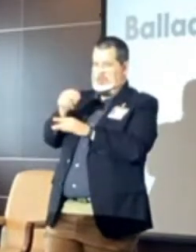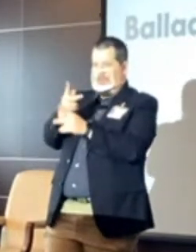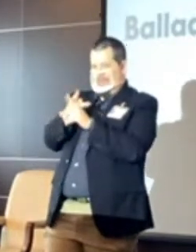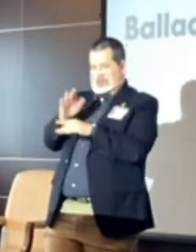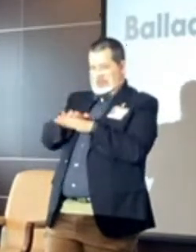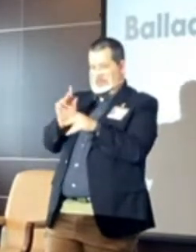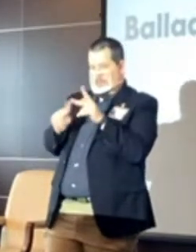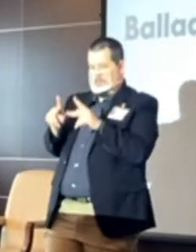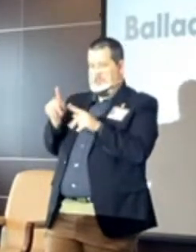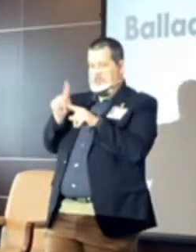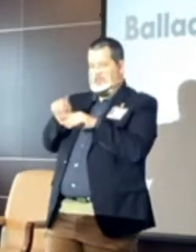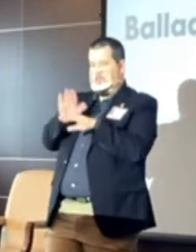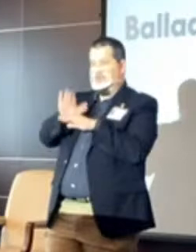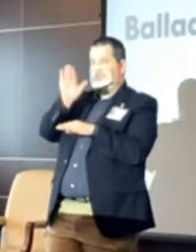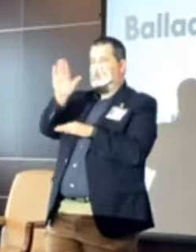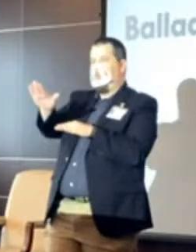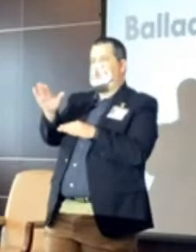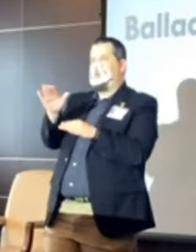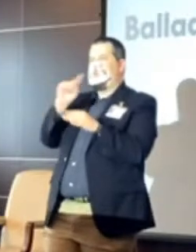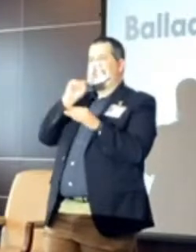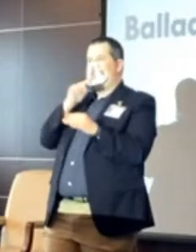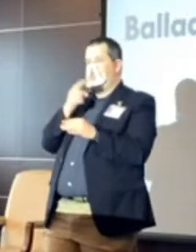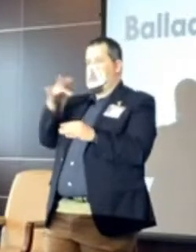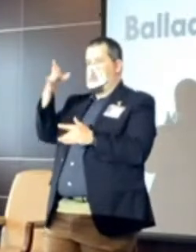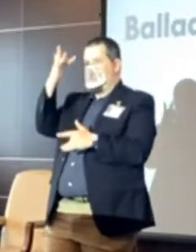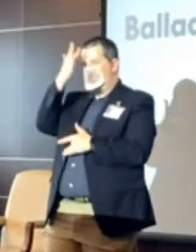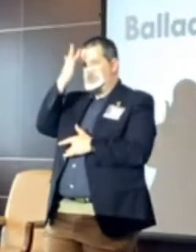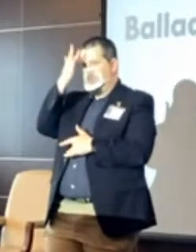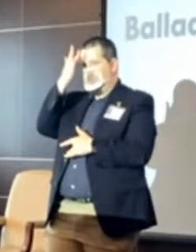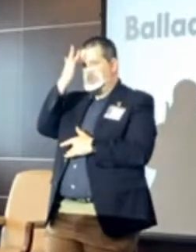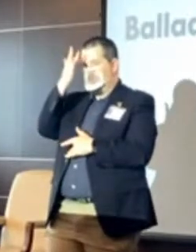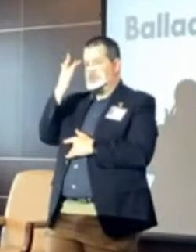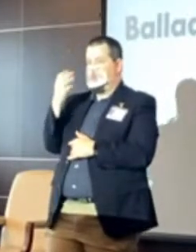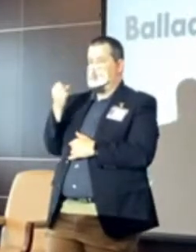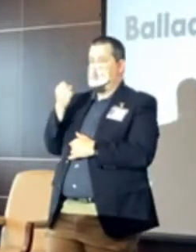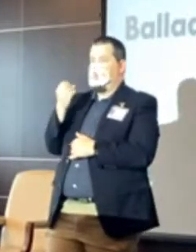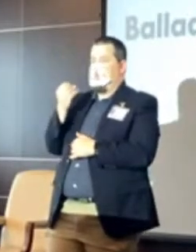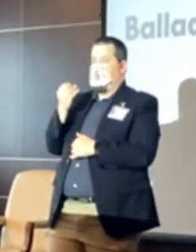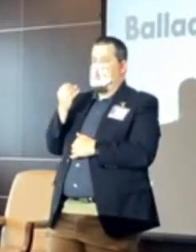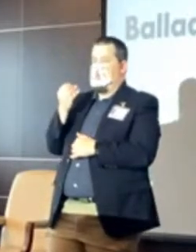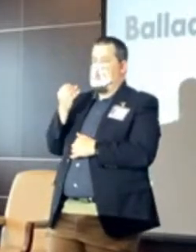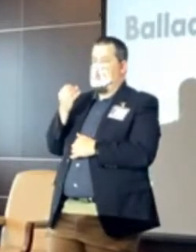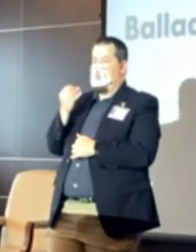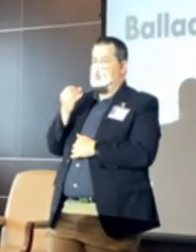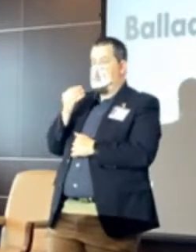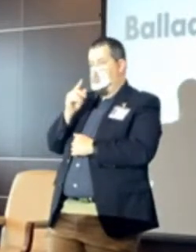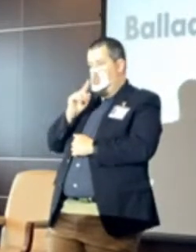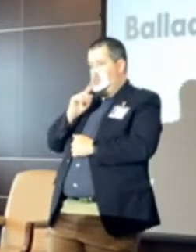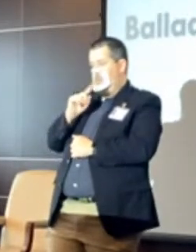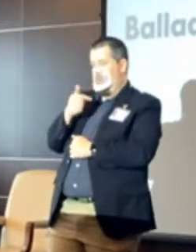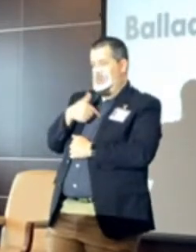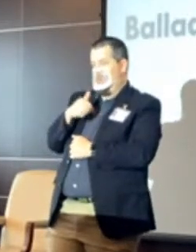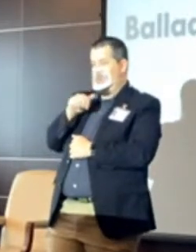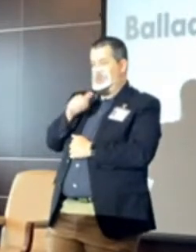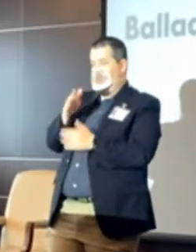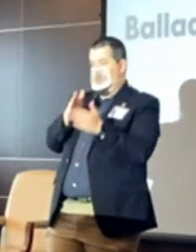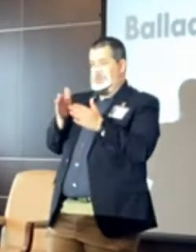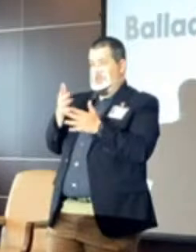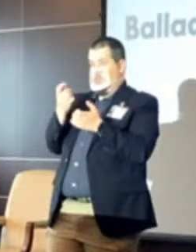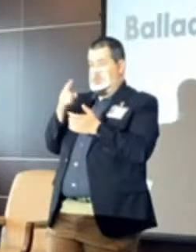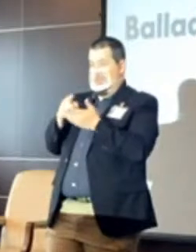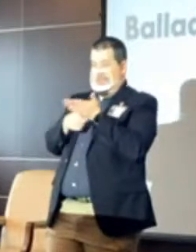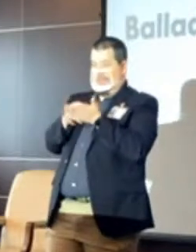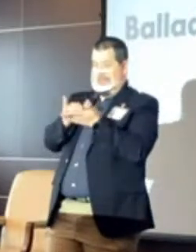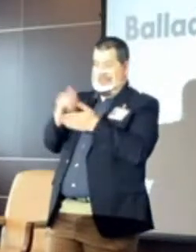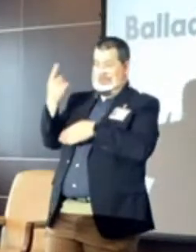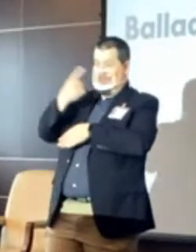people based on their acuity of their illness. And so actually, I'm not prepared to be the one to discuss